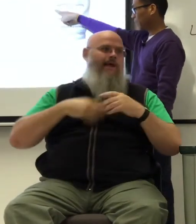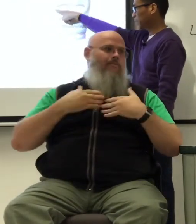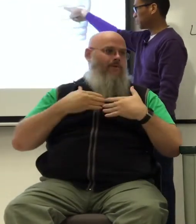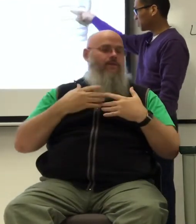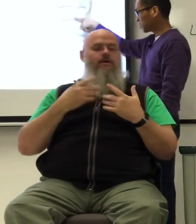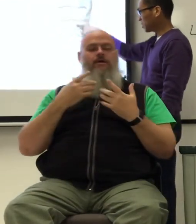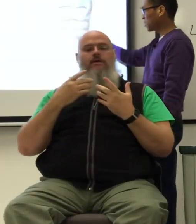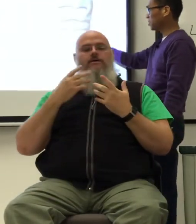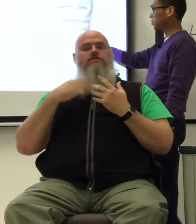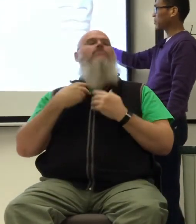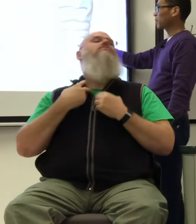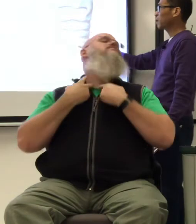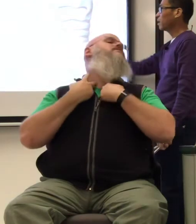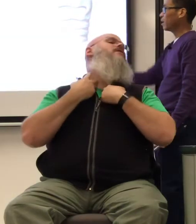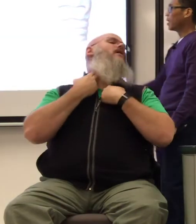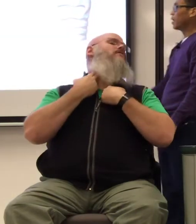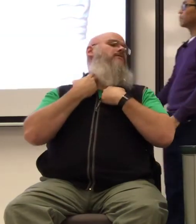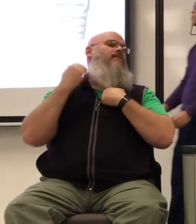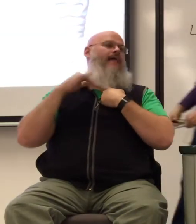where you can make an incision and insert